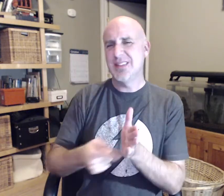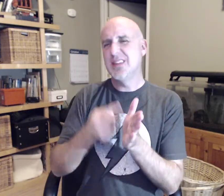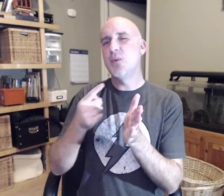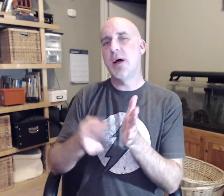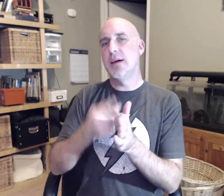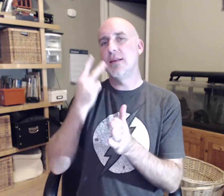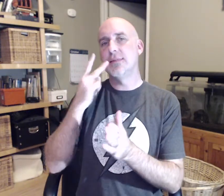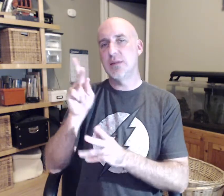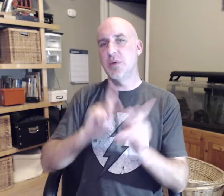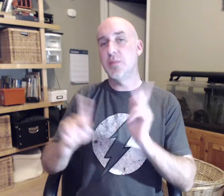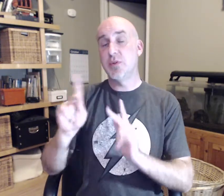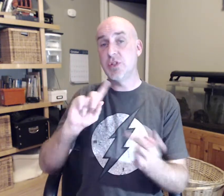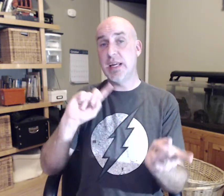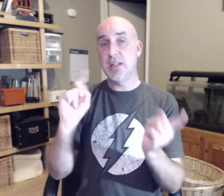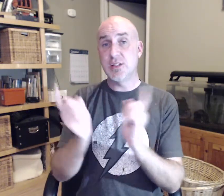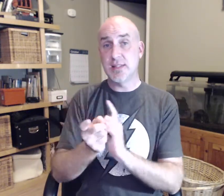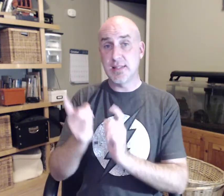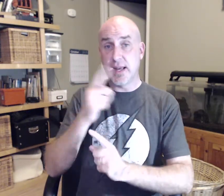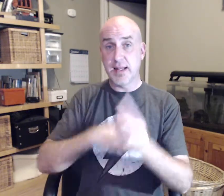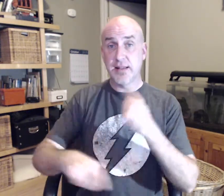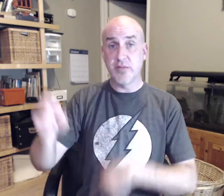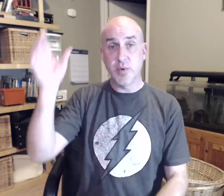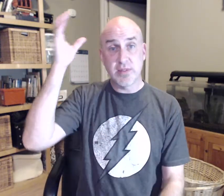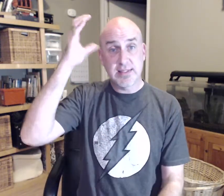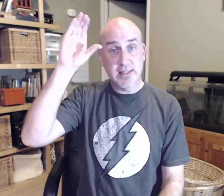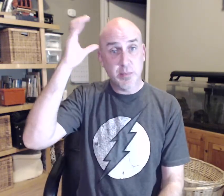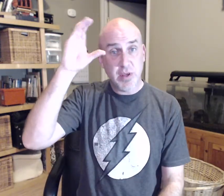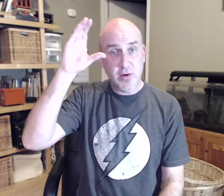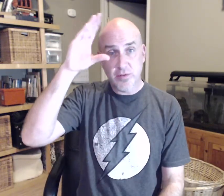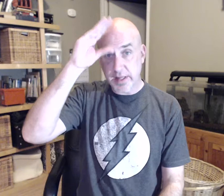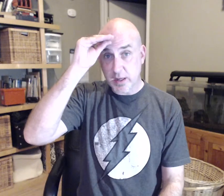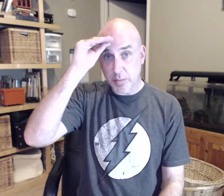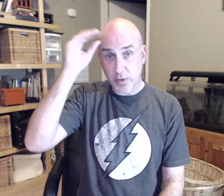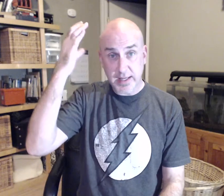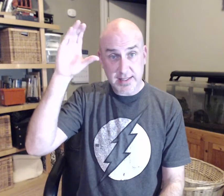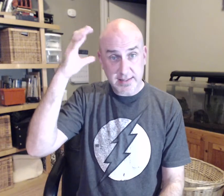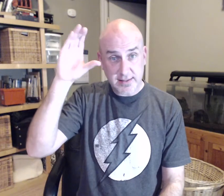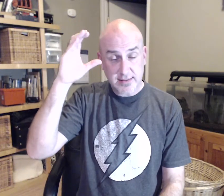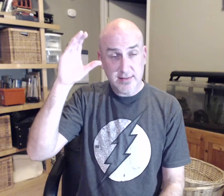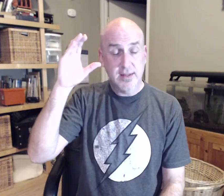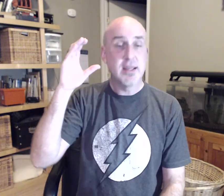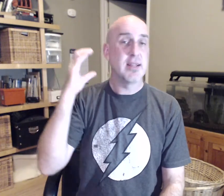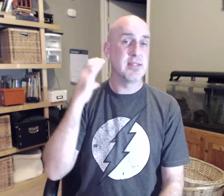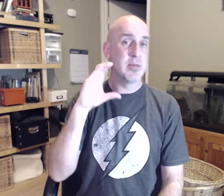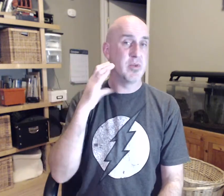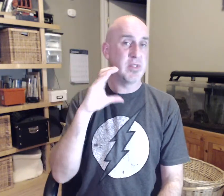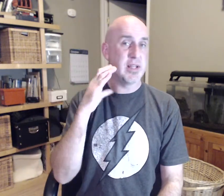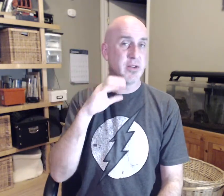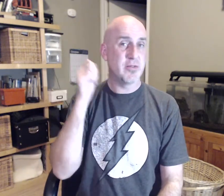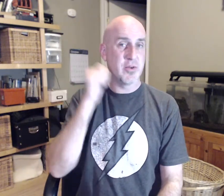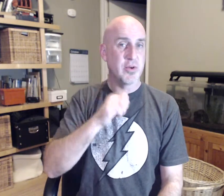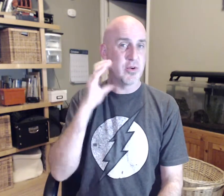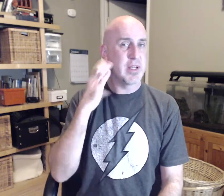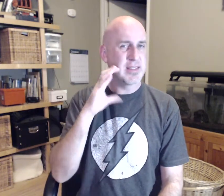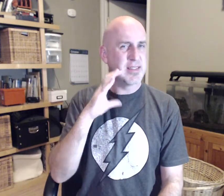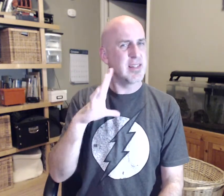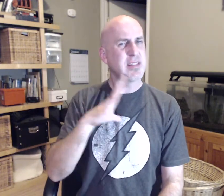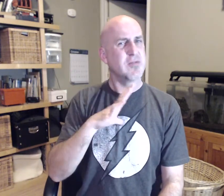in a while, I've seen people change the sign and they've moved the C up here for like a boy cousin. I've seen them move it down here for a girl cousin, and that's